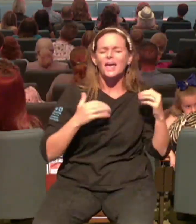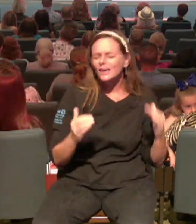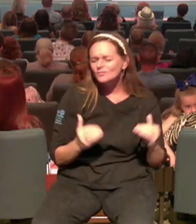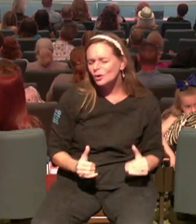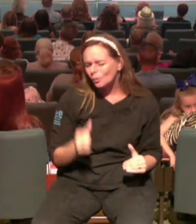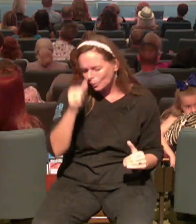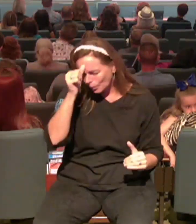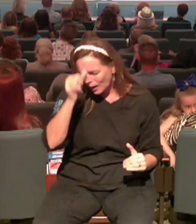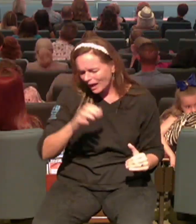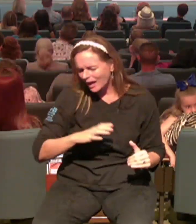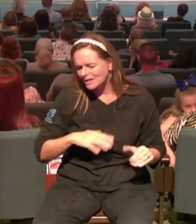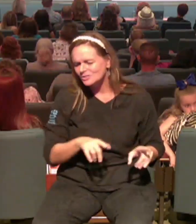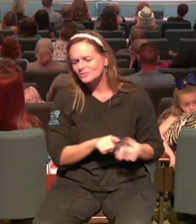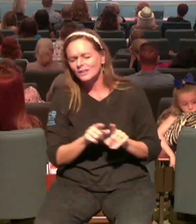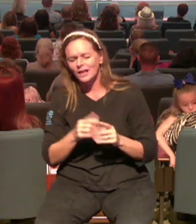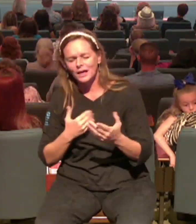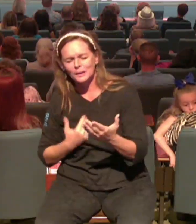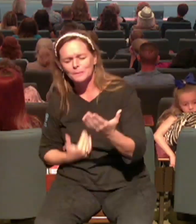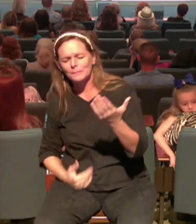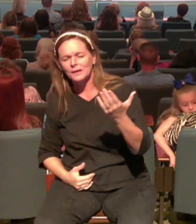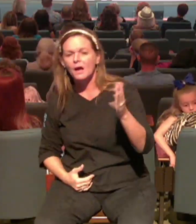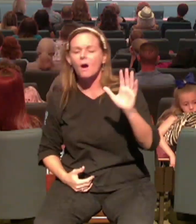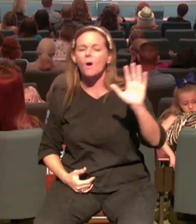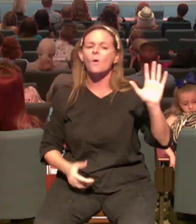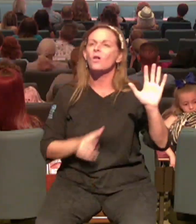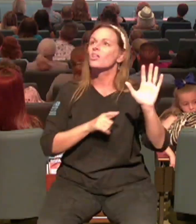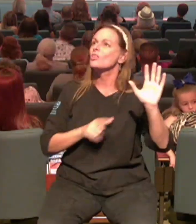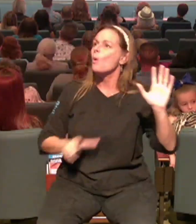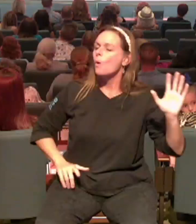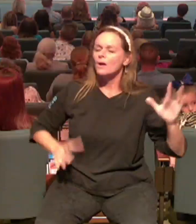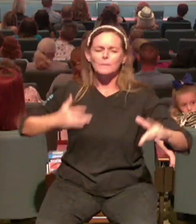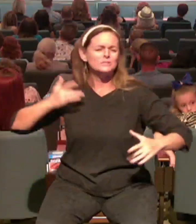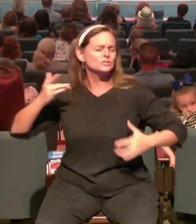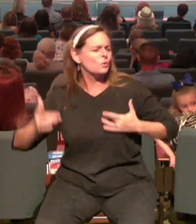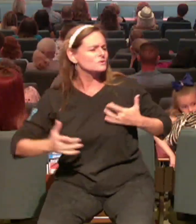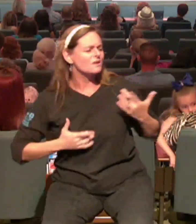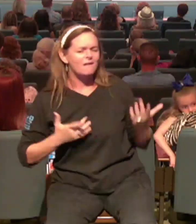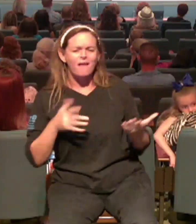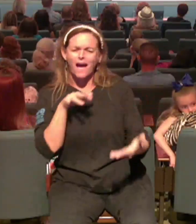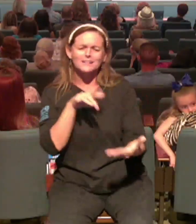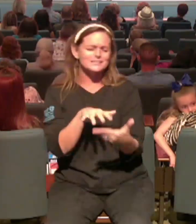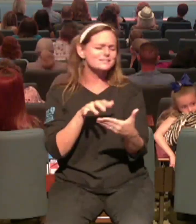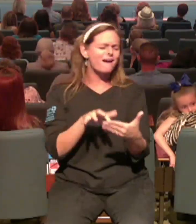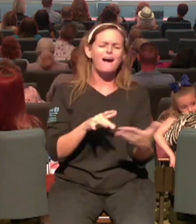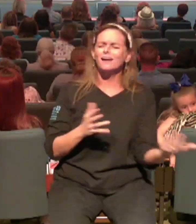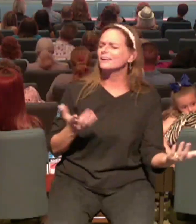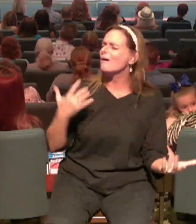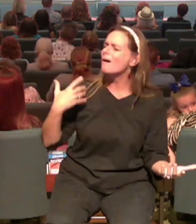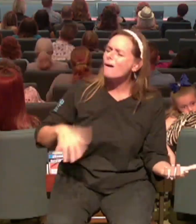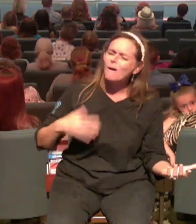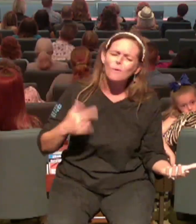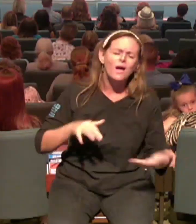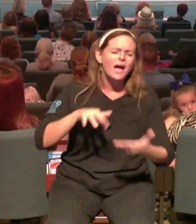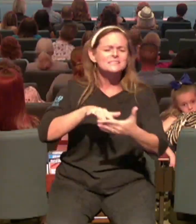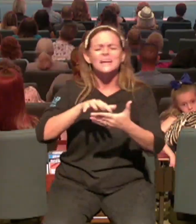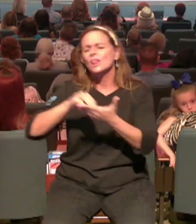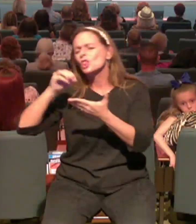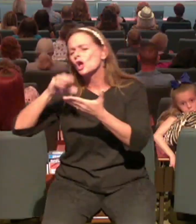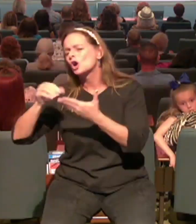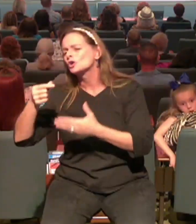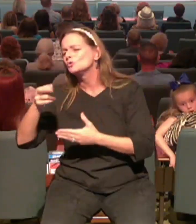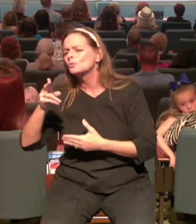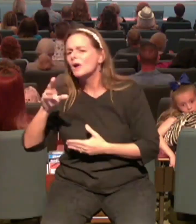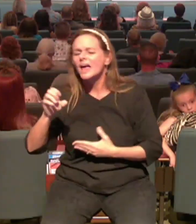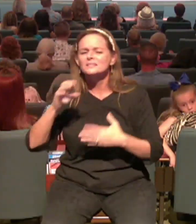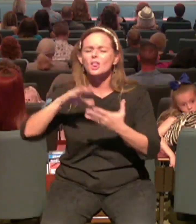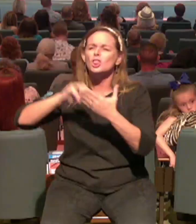of God for me. Man, I want to be reminded. I've been so excited about, I've studied grace all last couple weeks, I've been so thankful, reminded